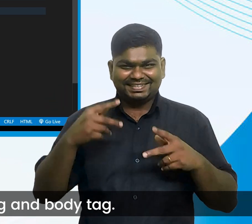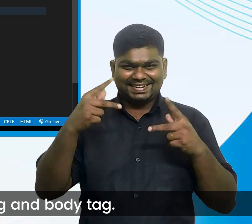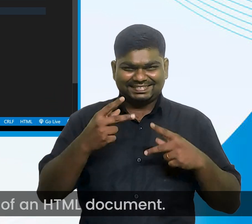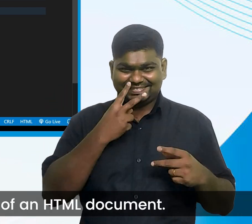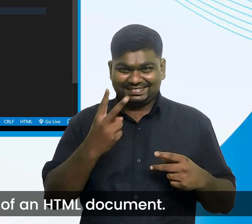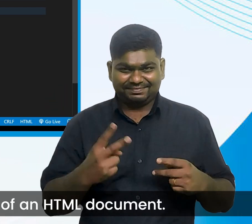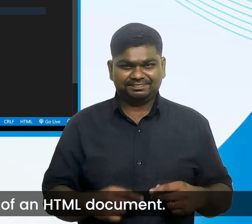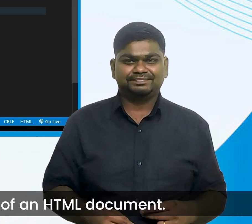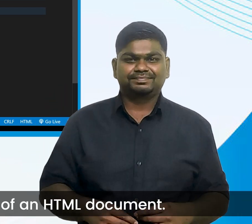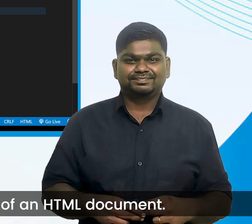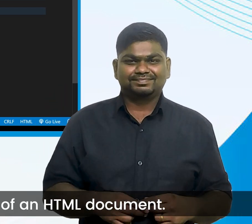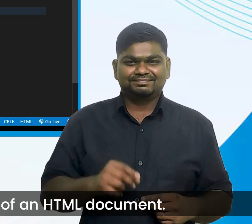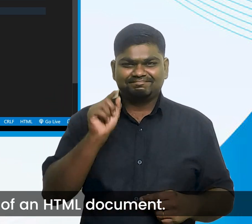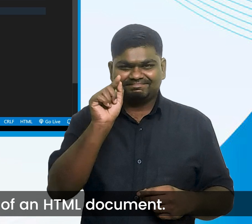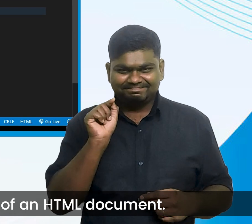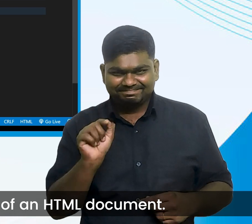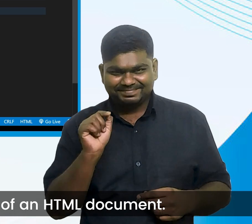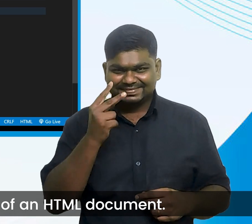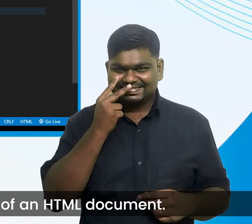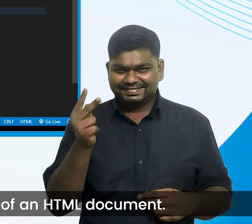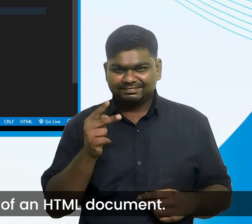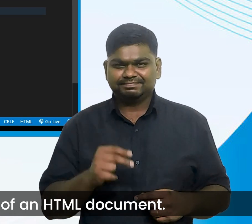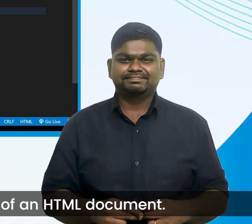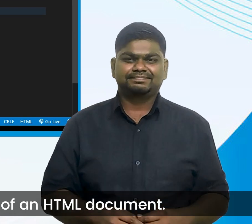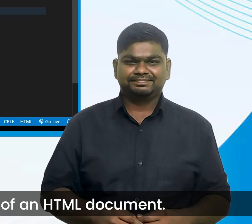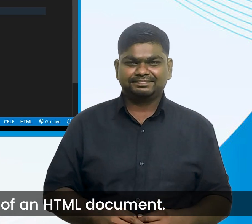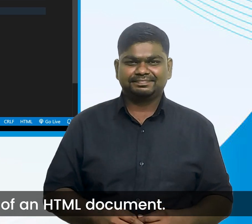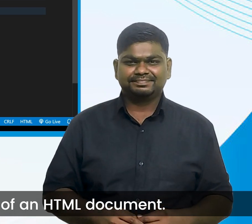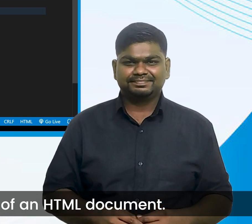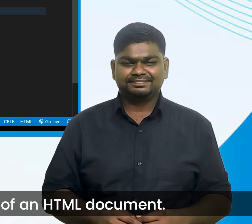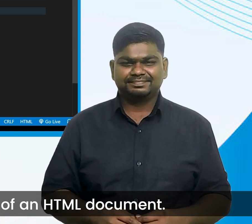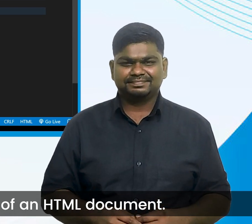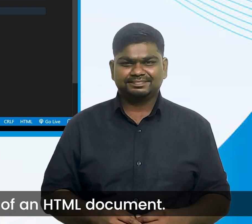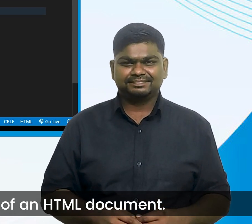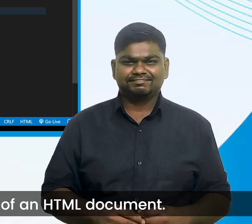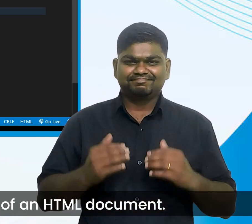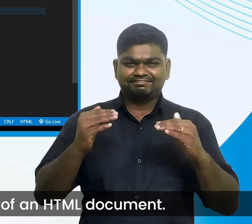tag. This is the basic structure of an HTML document.